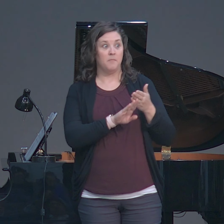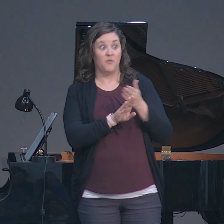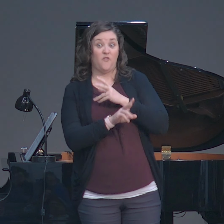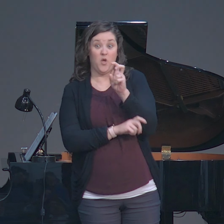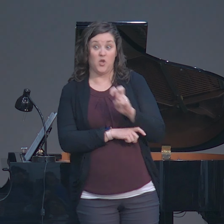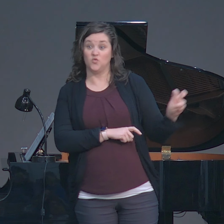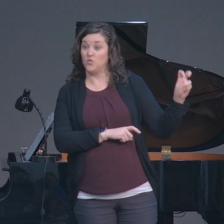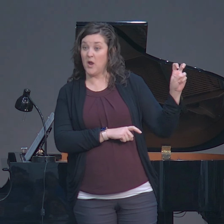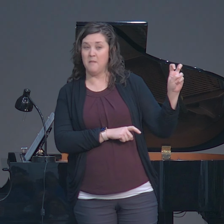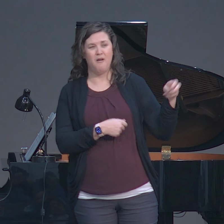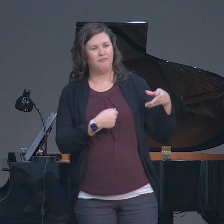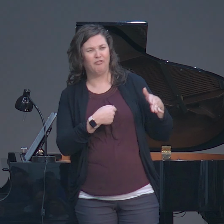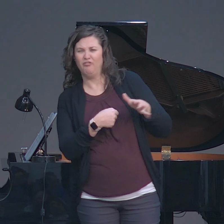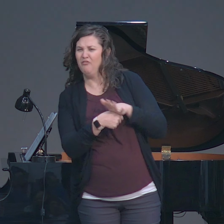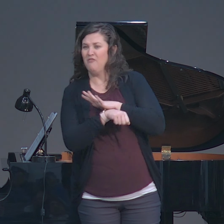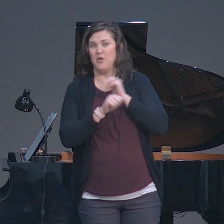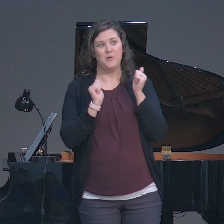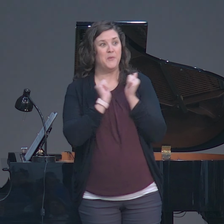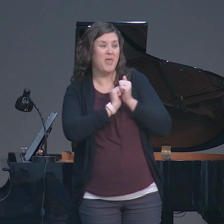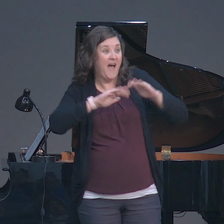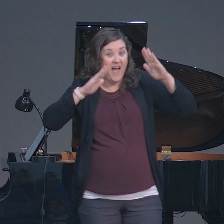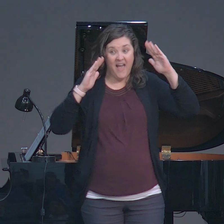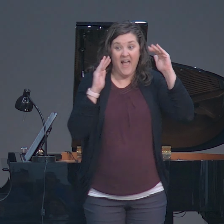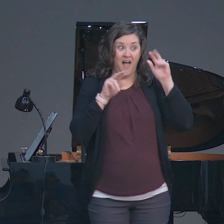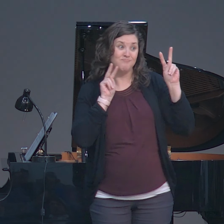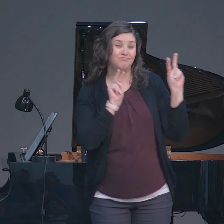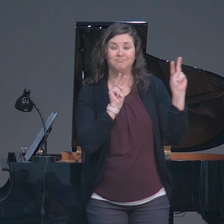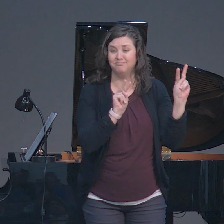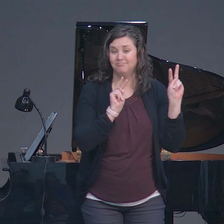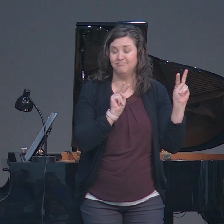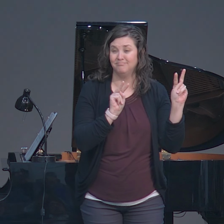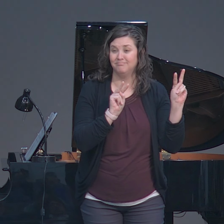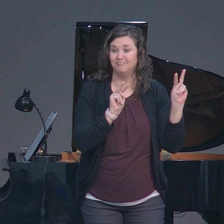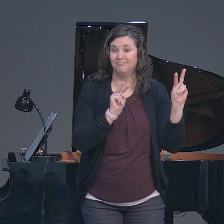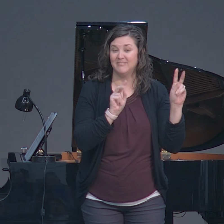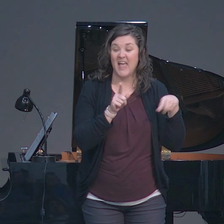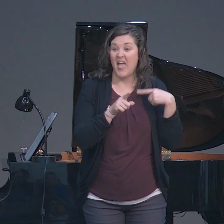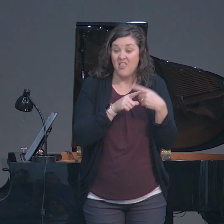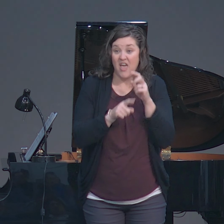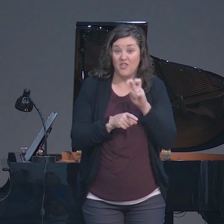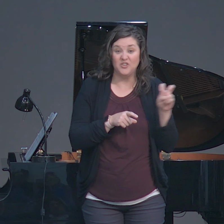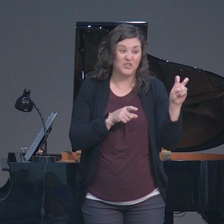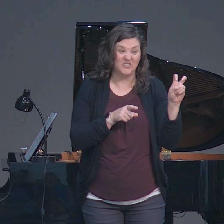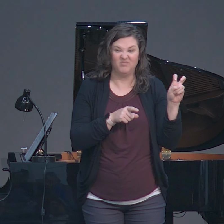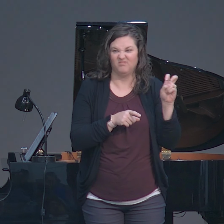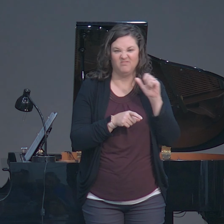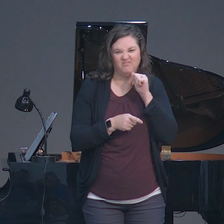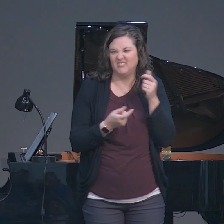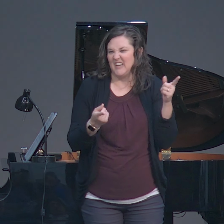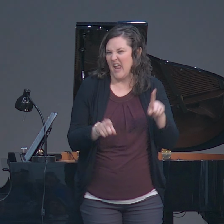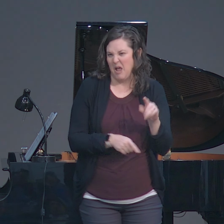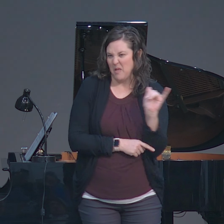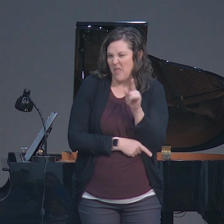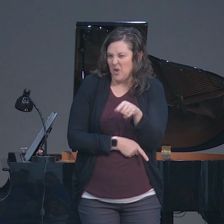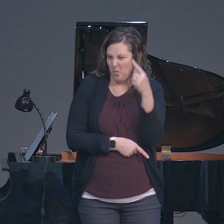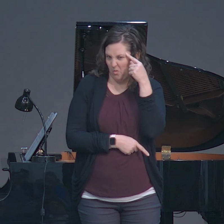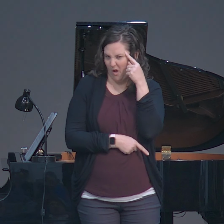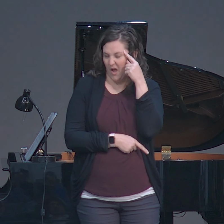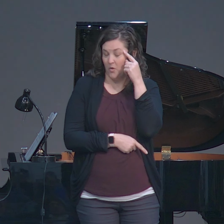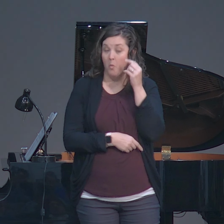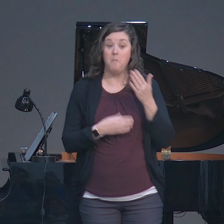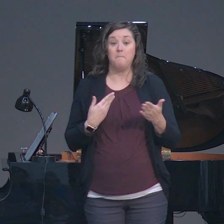trip was filled with expectation, but it just didn't turn out the way that you'd hoped. Or